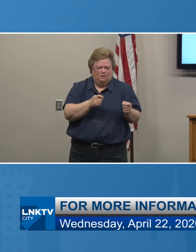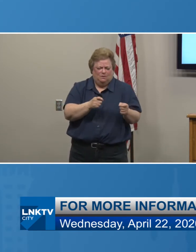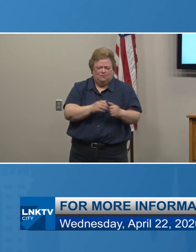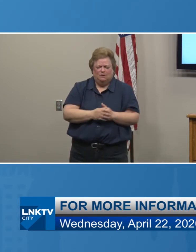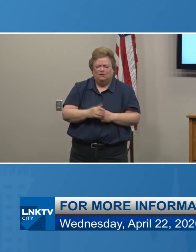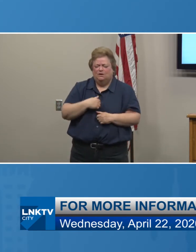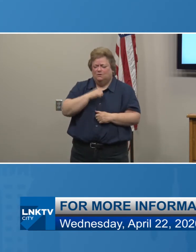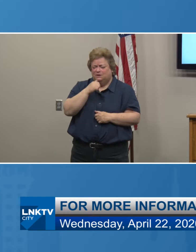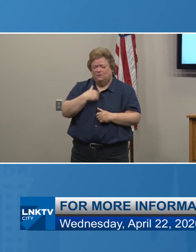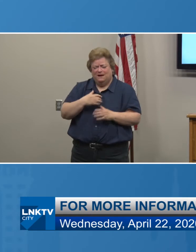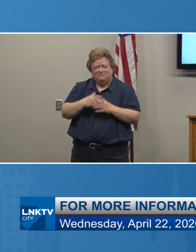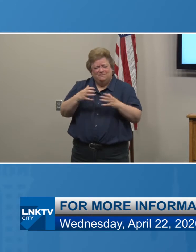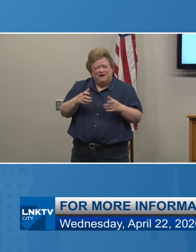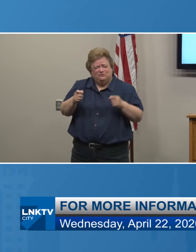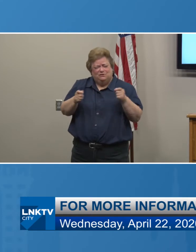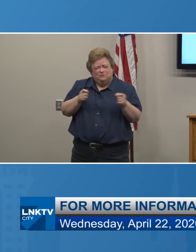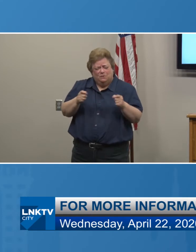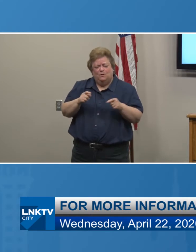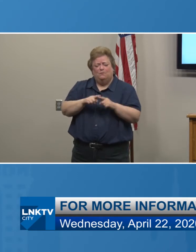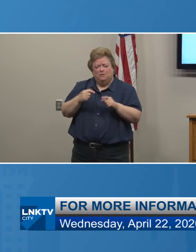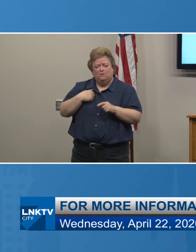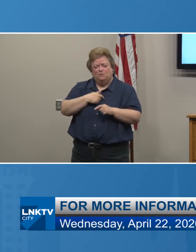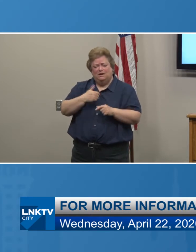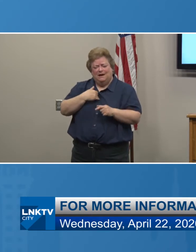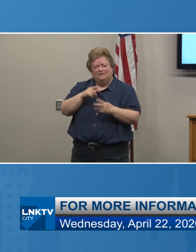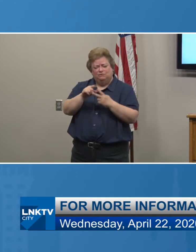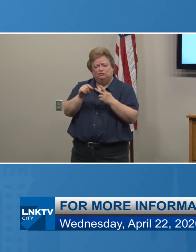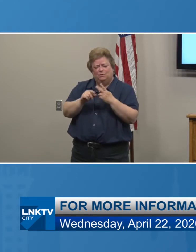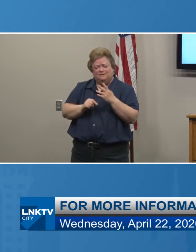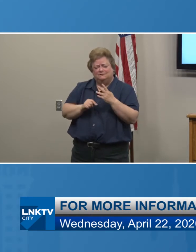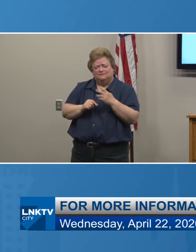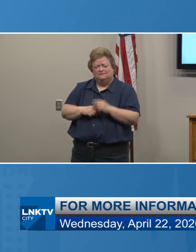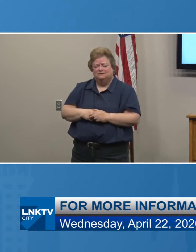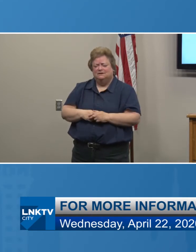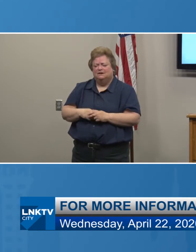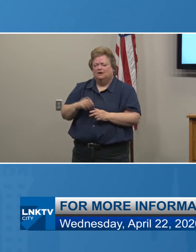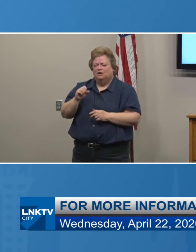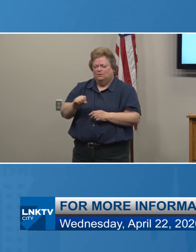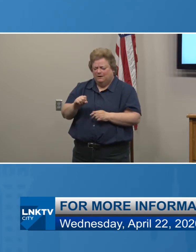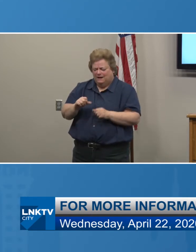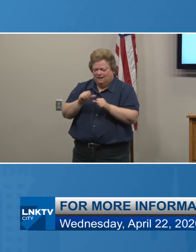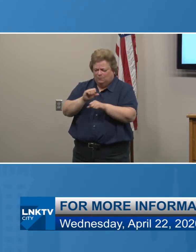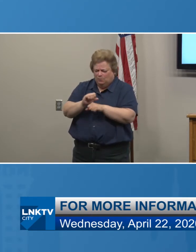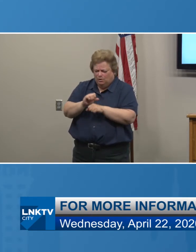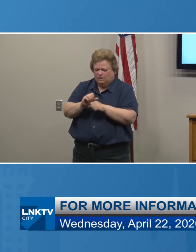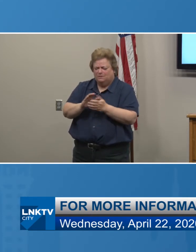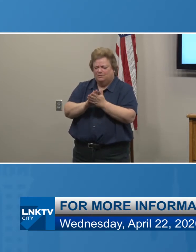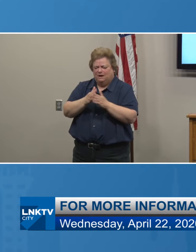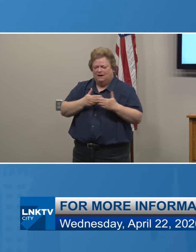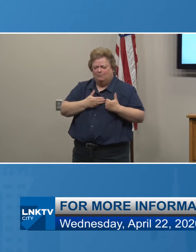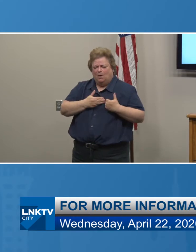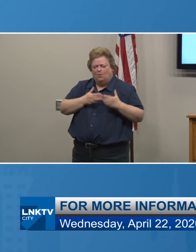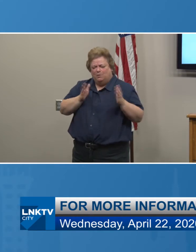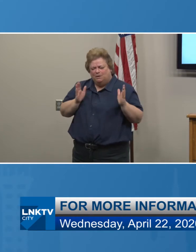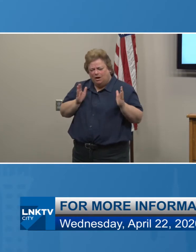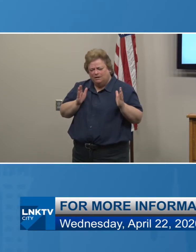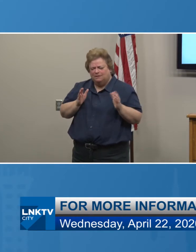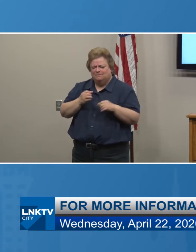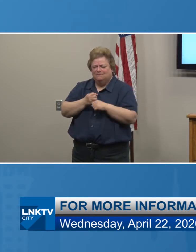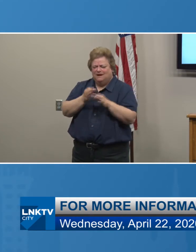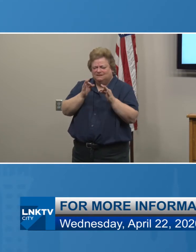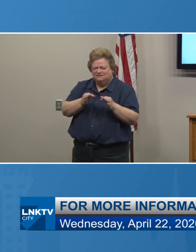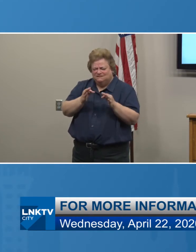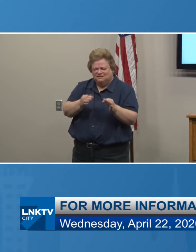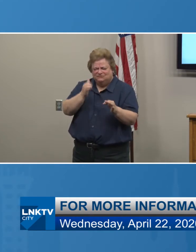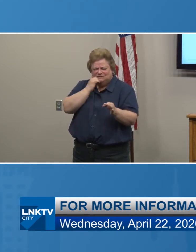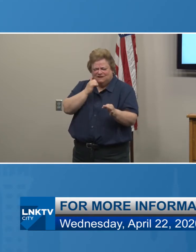control right now, but we have choices. We can work on being open-hearted and making good decisions about every day,